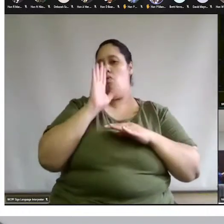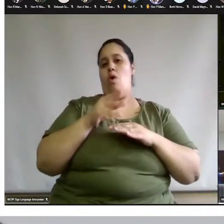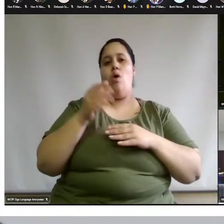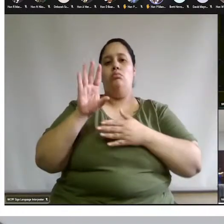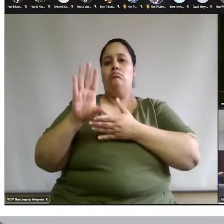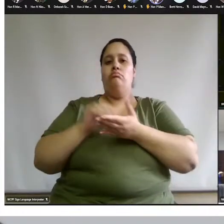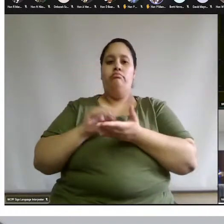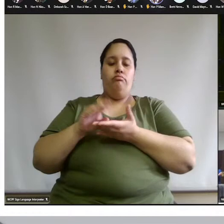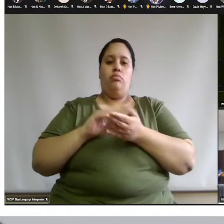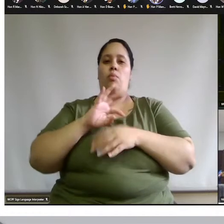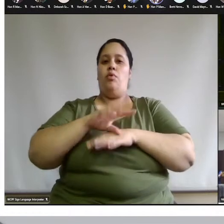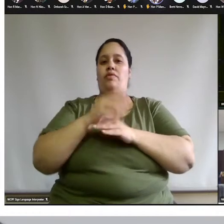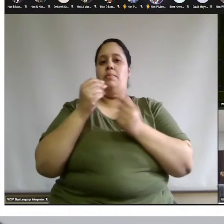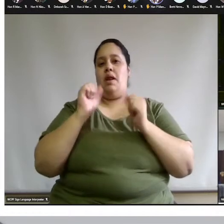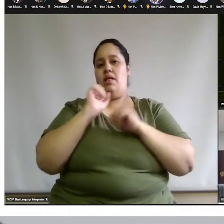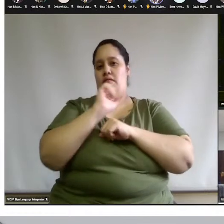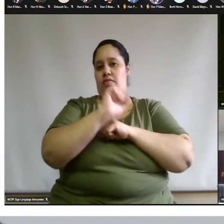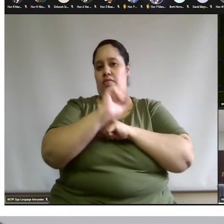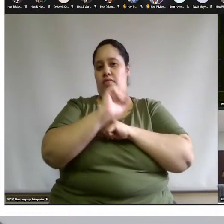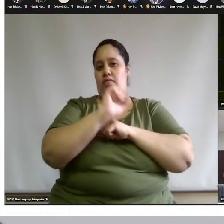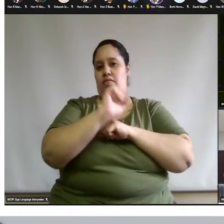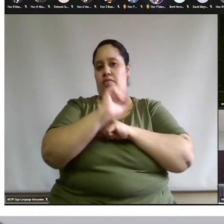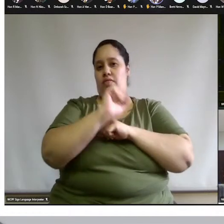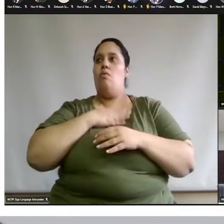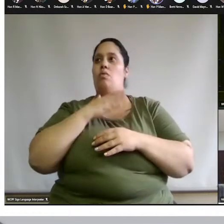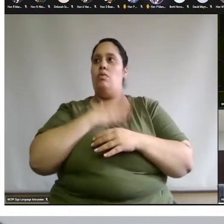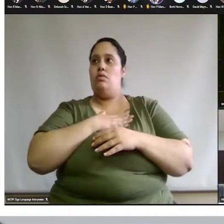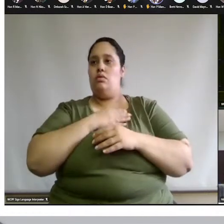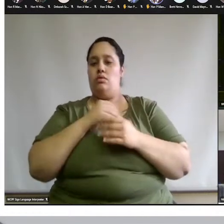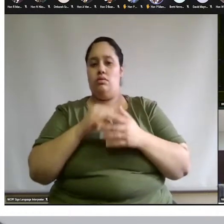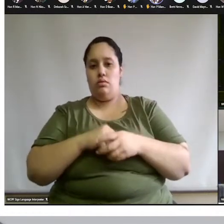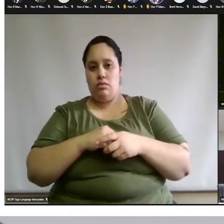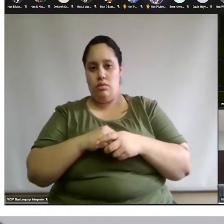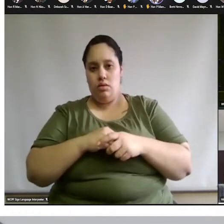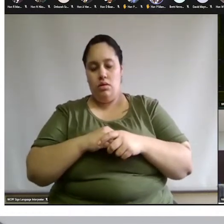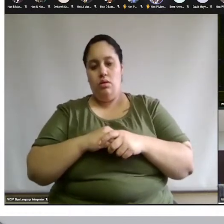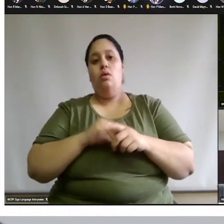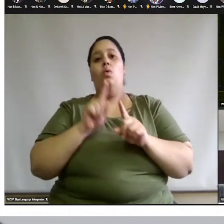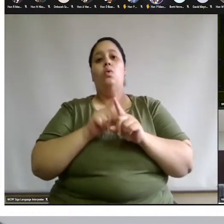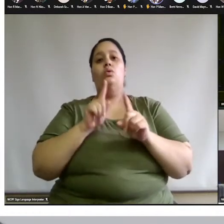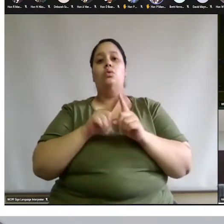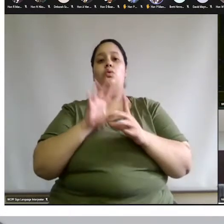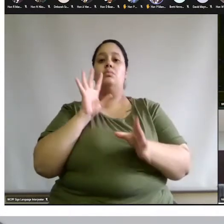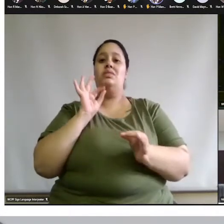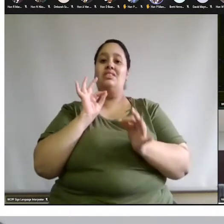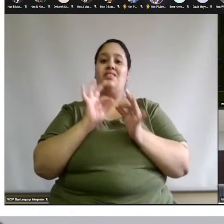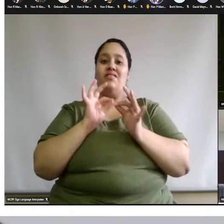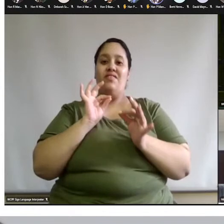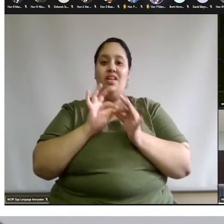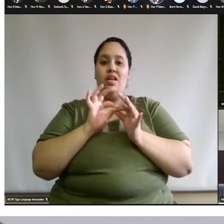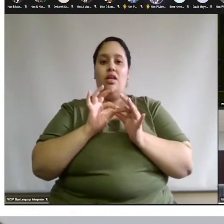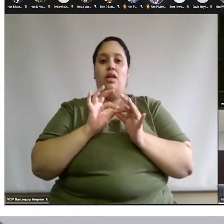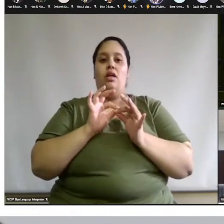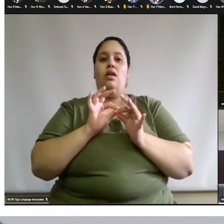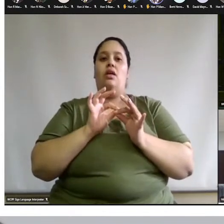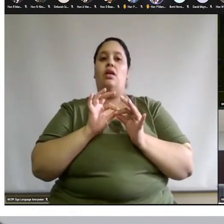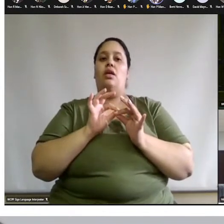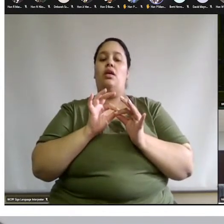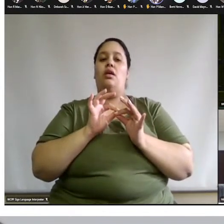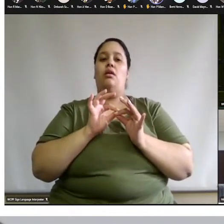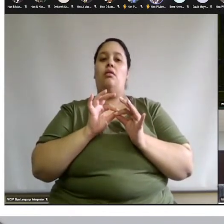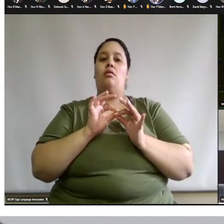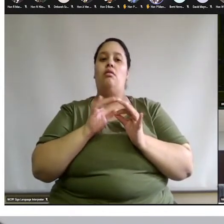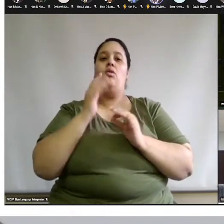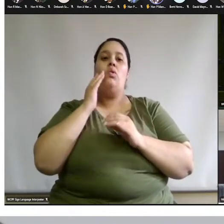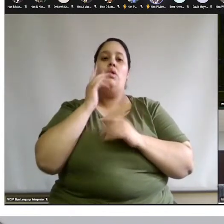spandeer as het kom by water nie. Die Brandvleitdam specifiek. Maar die 20 miljoen rand wat daar was, het toe intussen